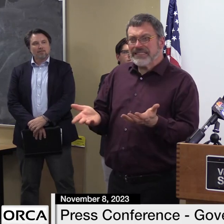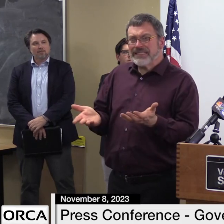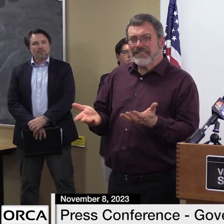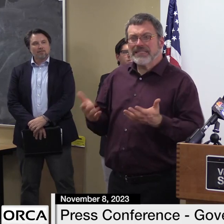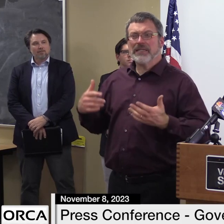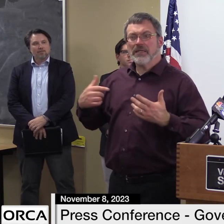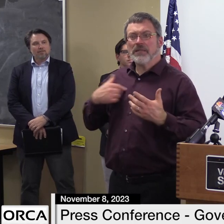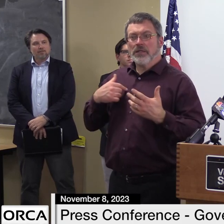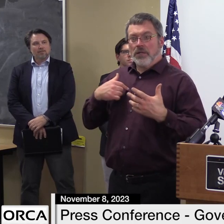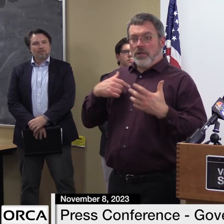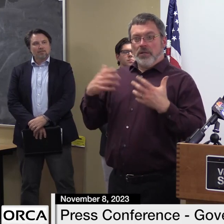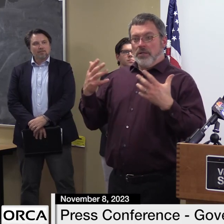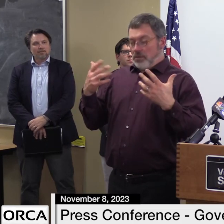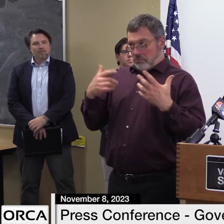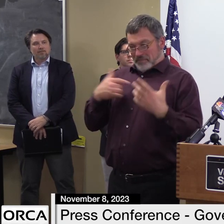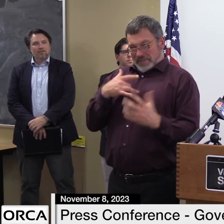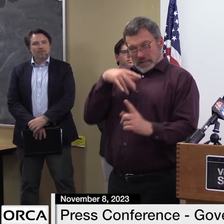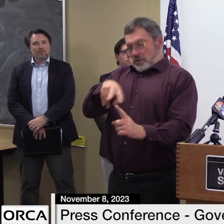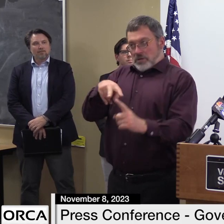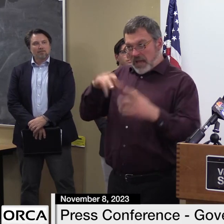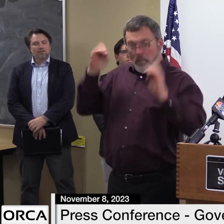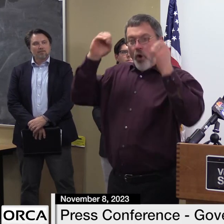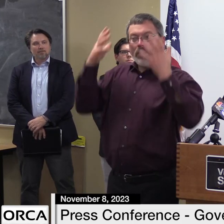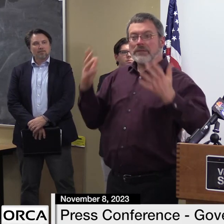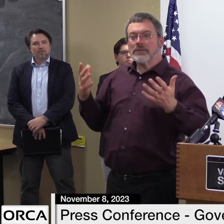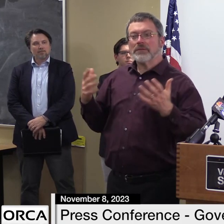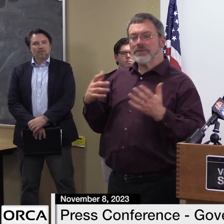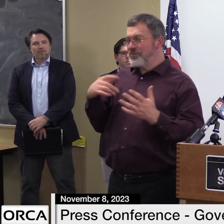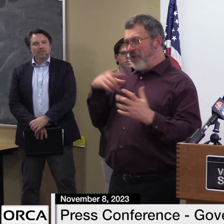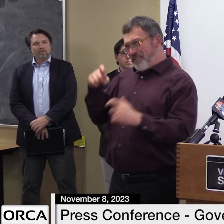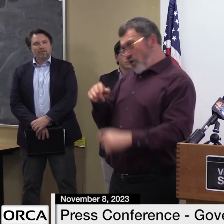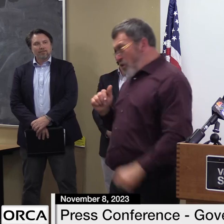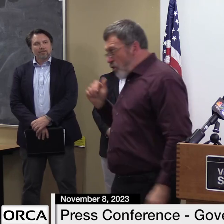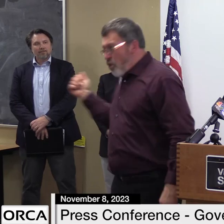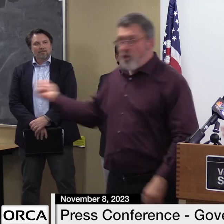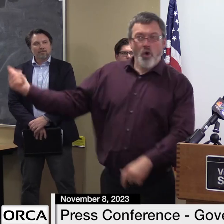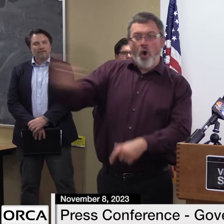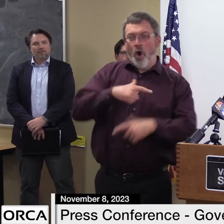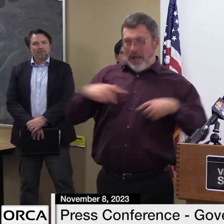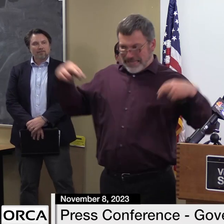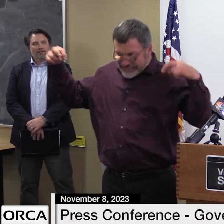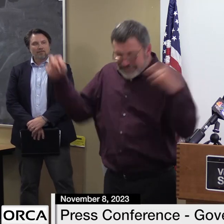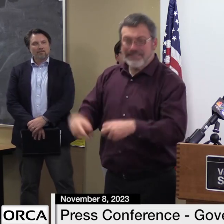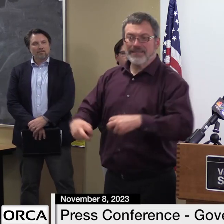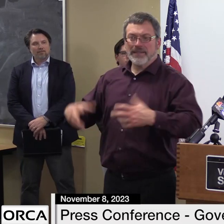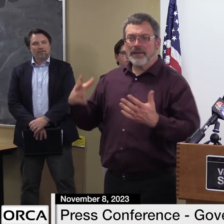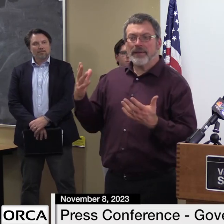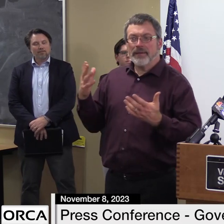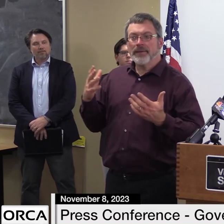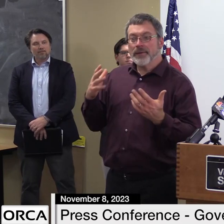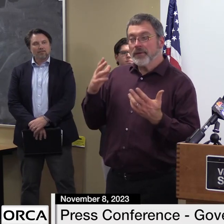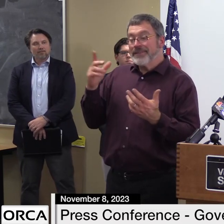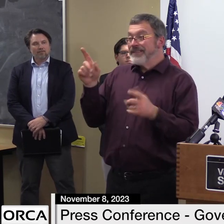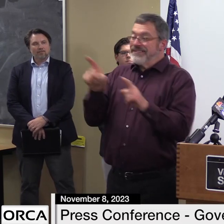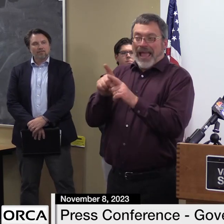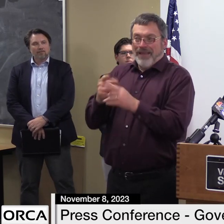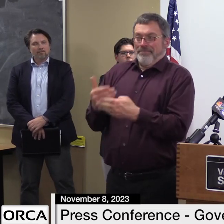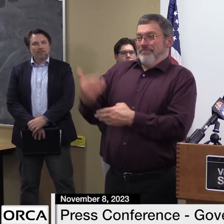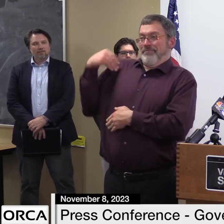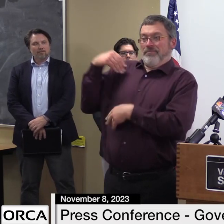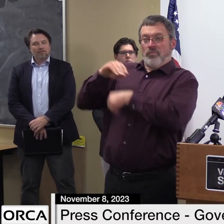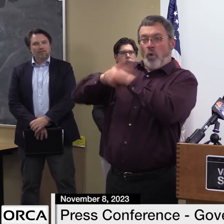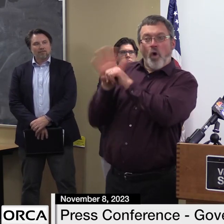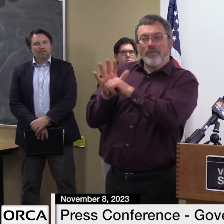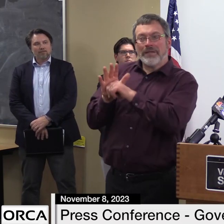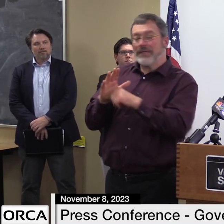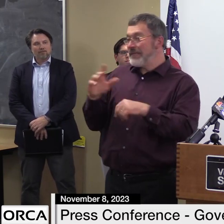such. So we have to come together. And when that happens, I mean, we've seen it with the pandemic, we've seen it with the flooding in